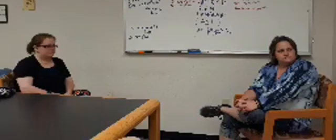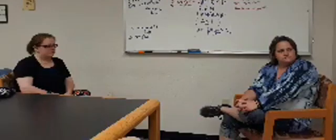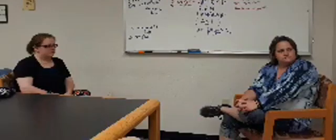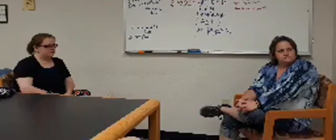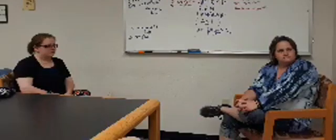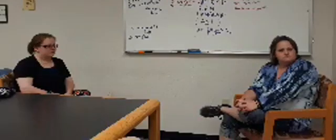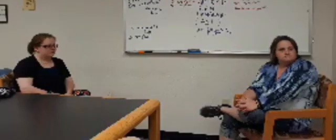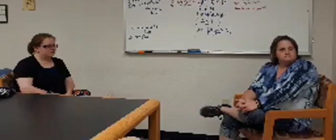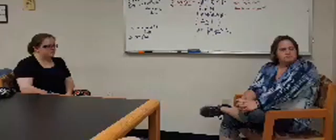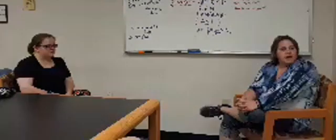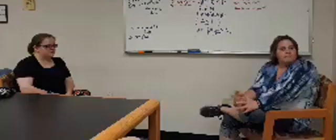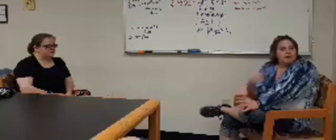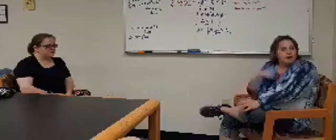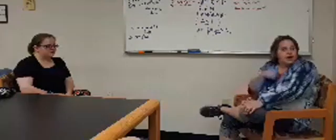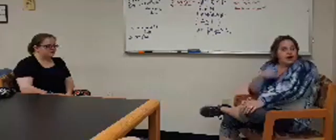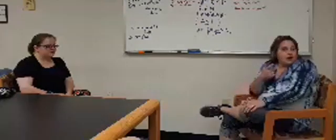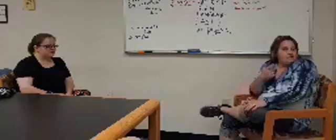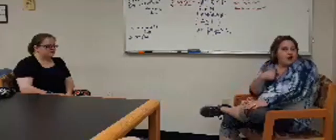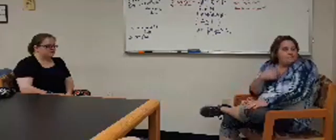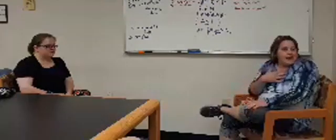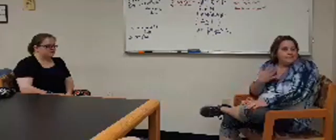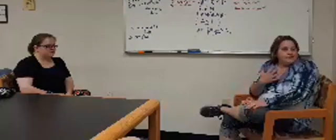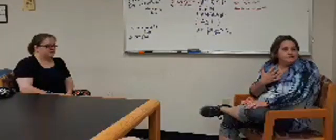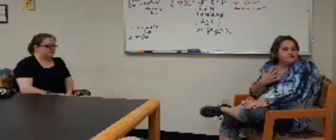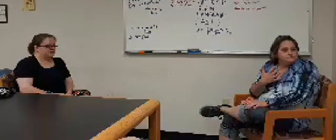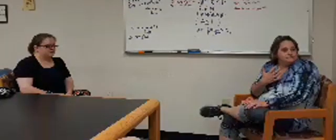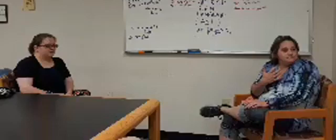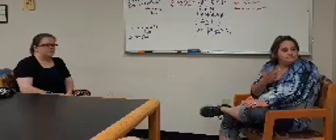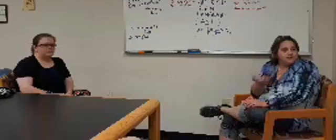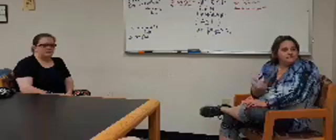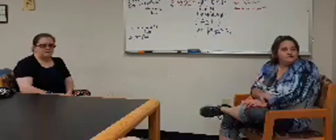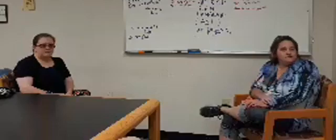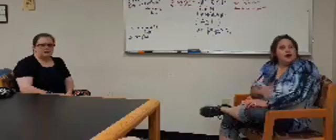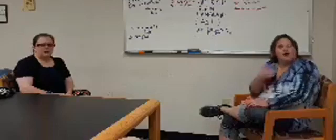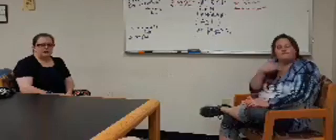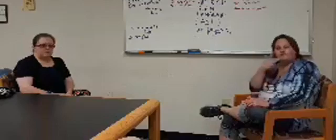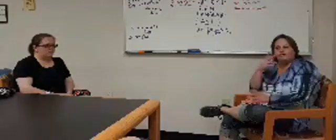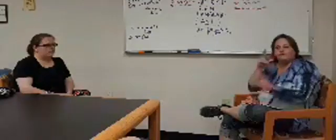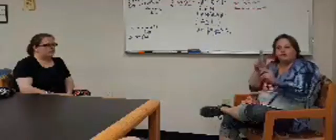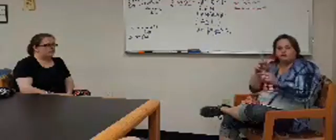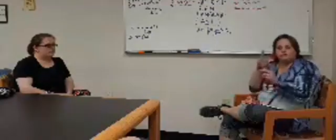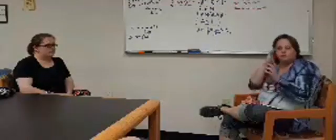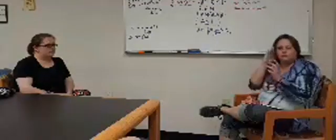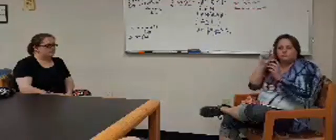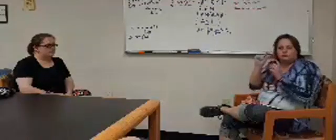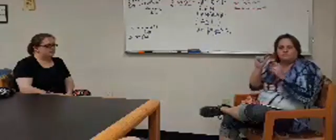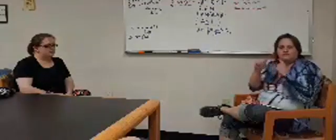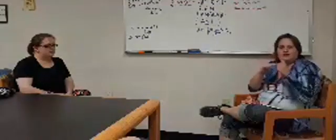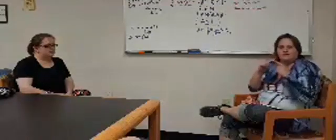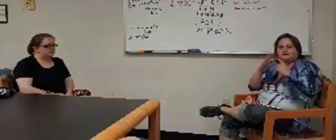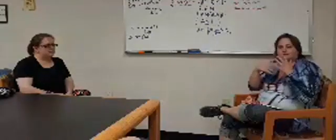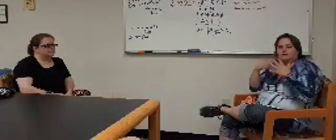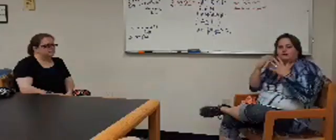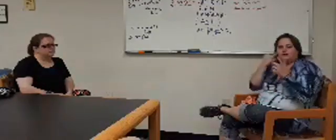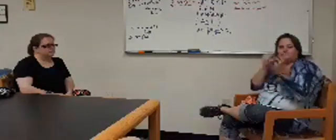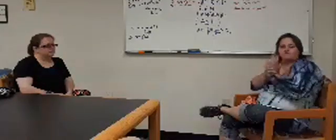they're trying to communicate. I'll be happy. Okay. Yeah. I prefer a person no move but scientific matter if it's